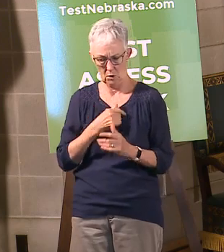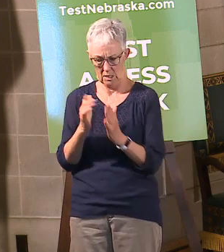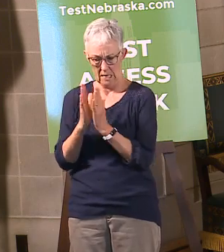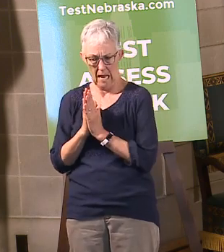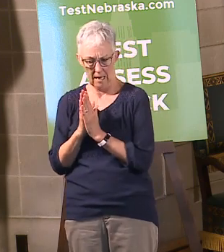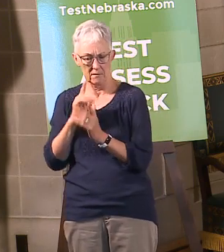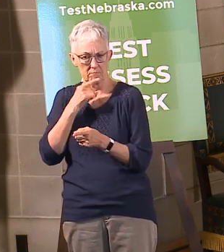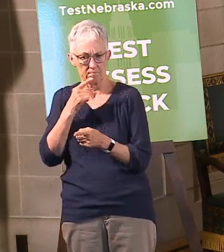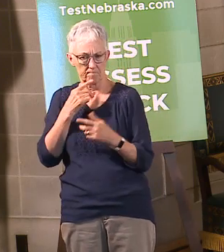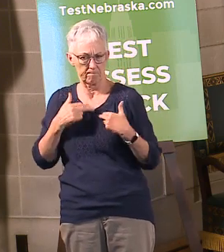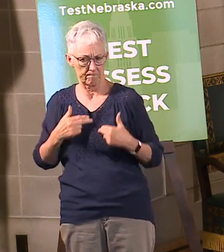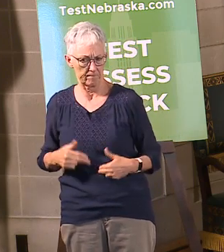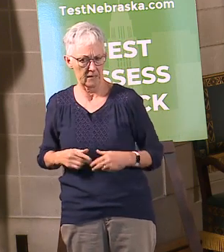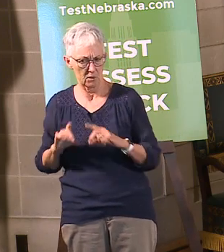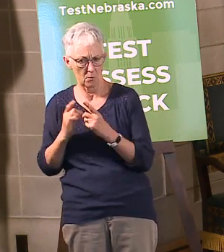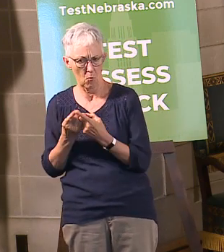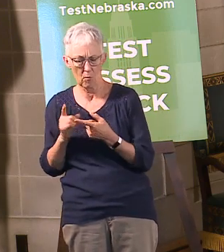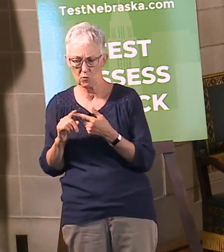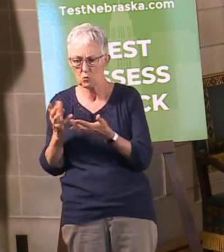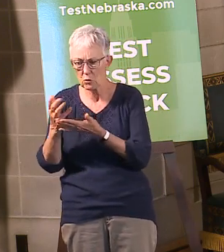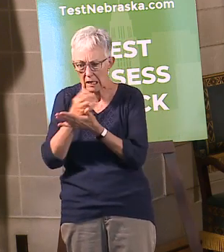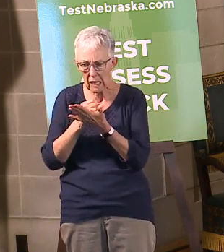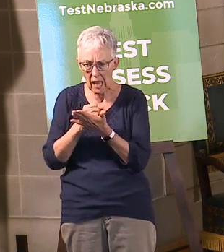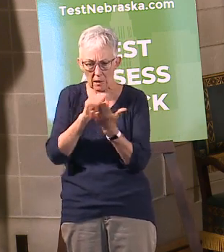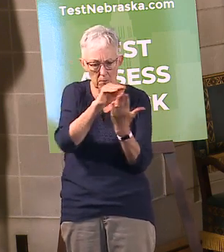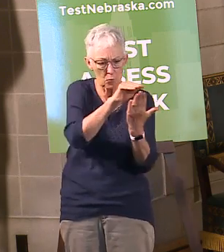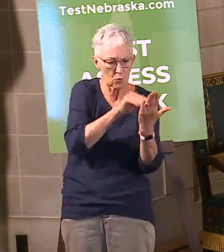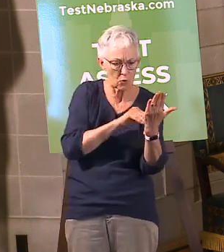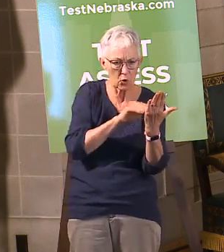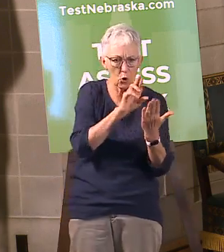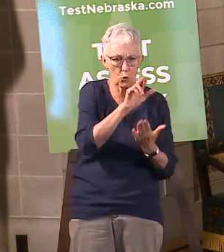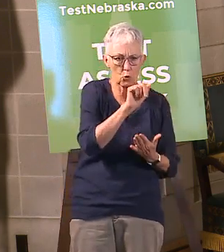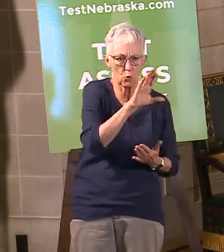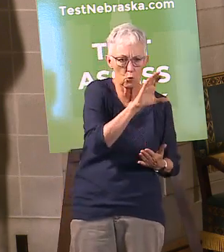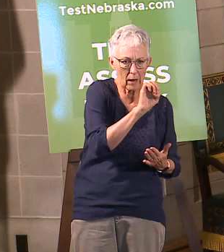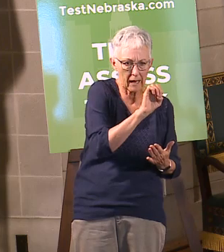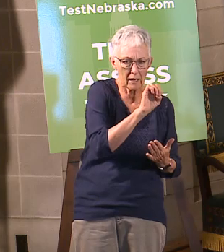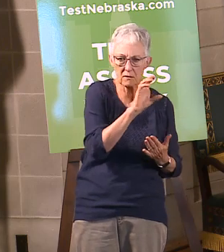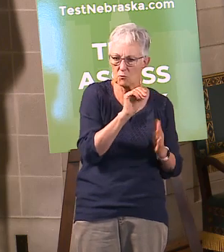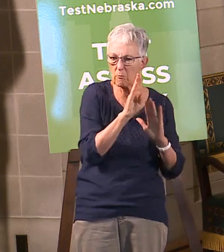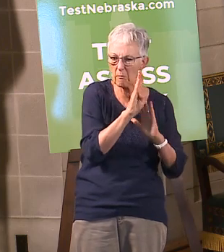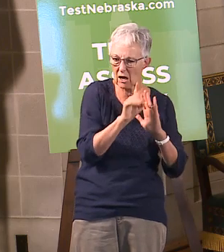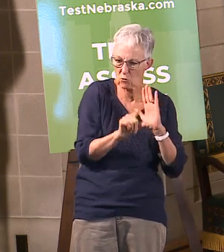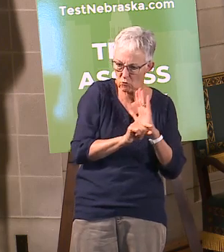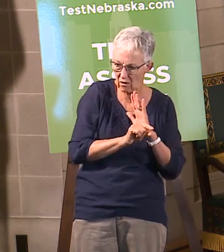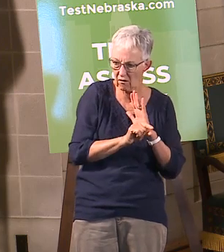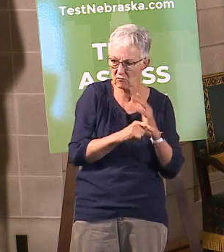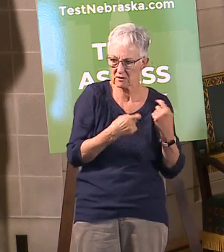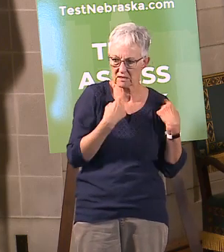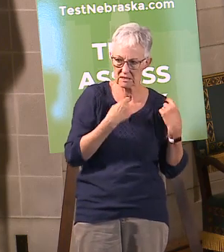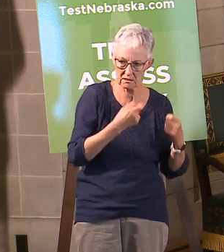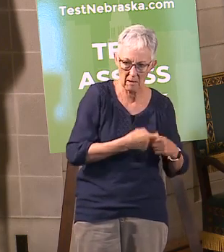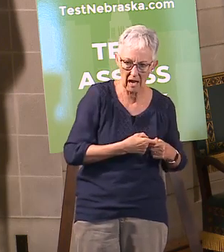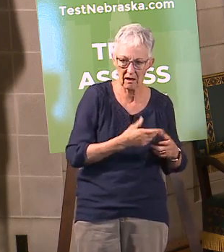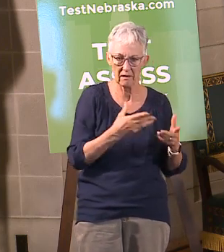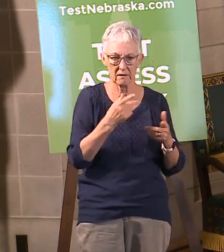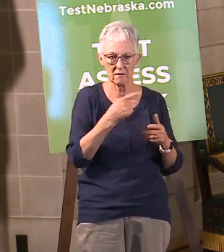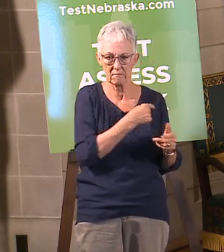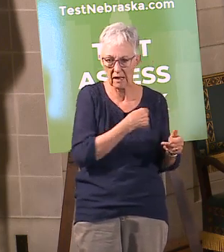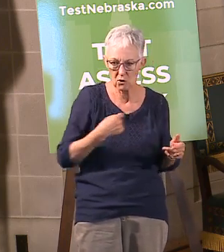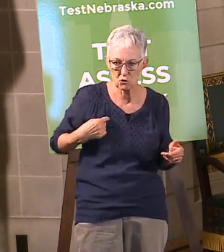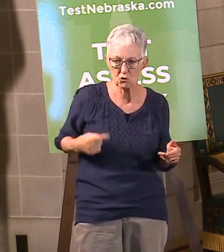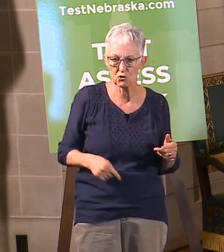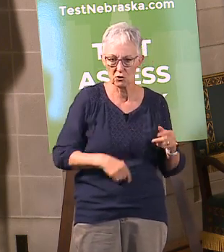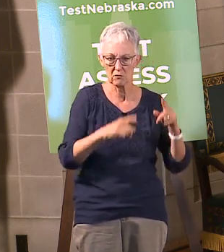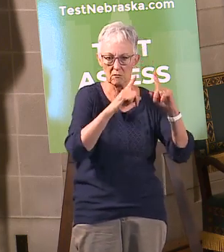as a priority is collect race and ethnicity. So for example, Douglas County and Lincoln Lancaster are collecting that data. We're working with the other